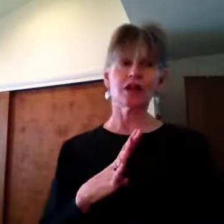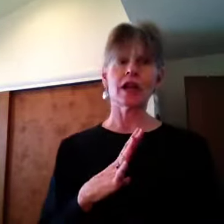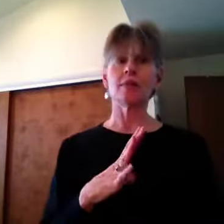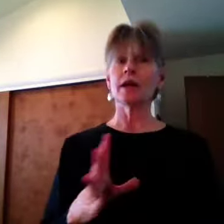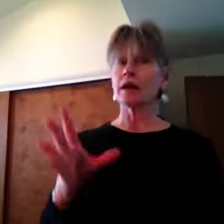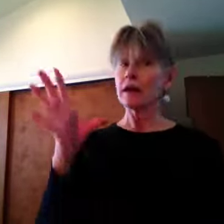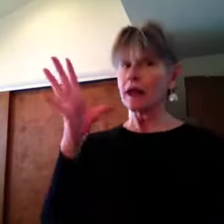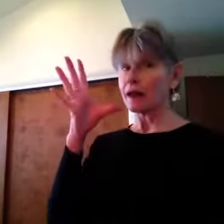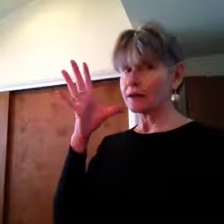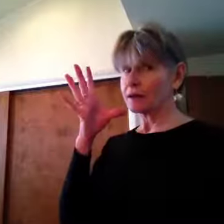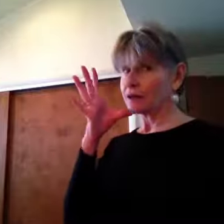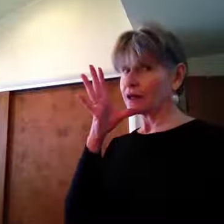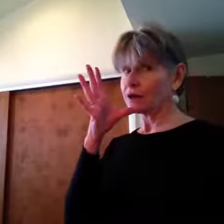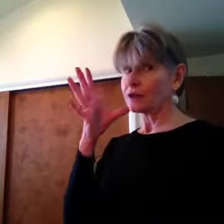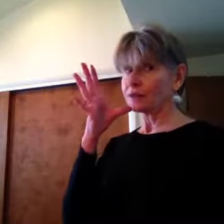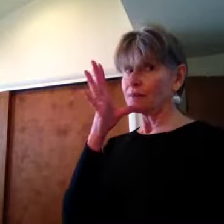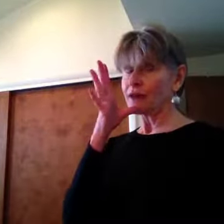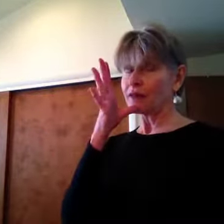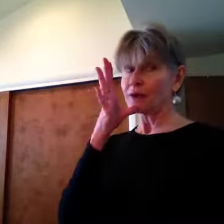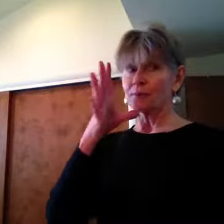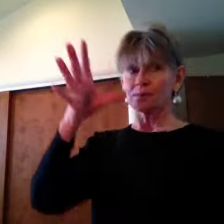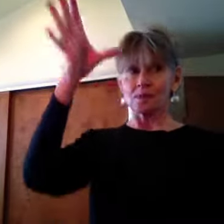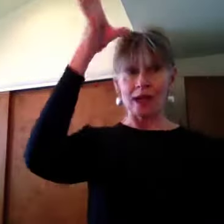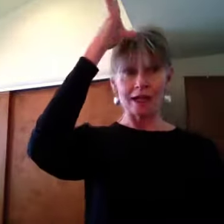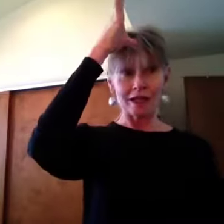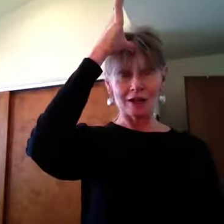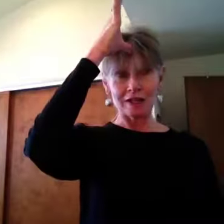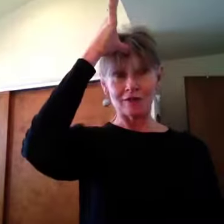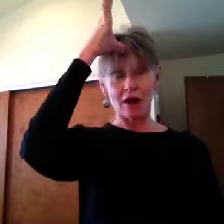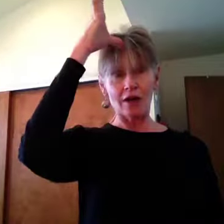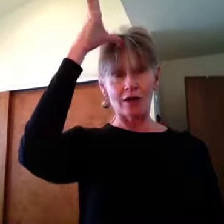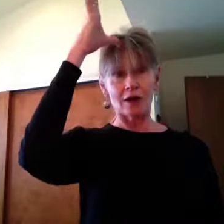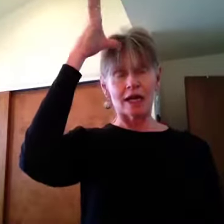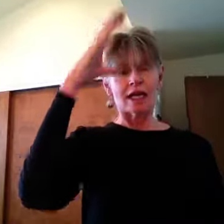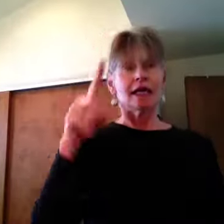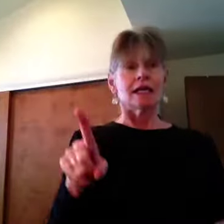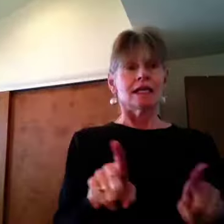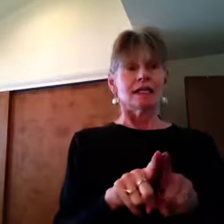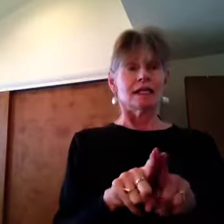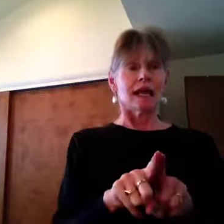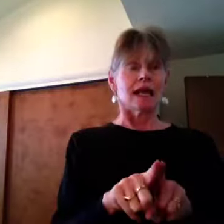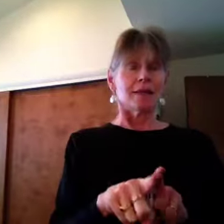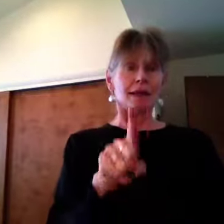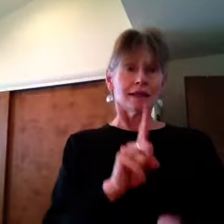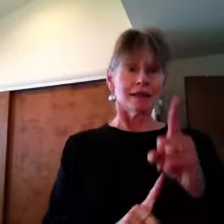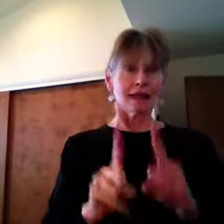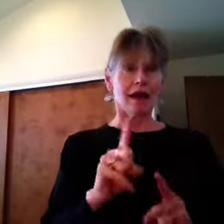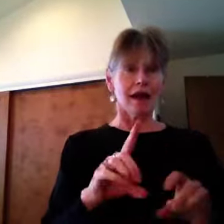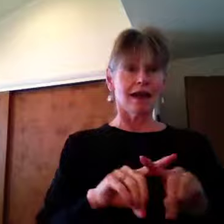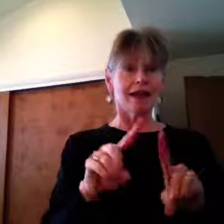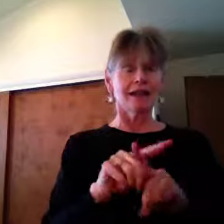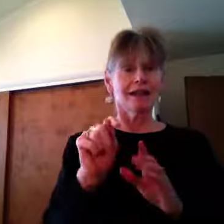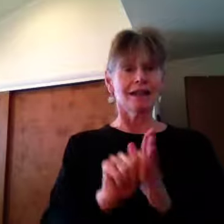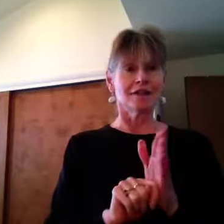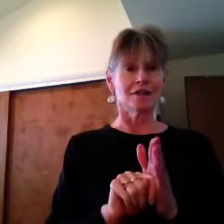shape, and here it's mother, and here it's father. Same sign,